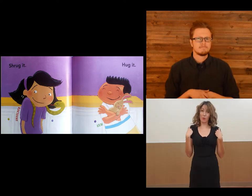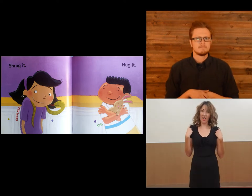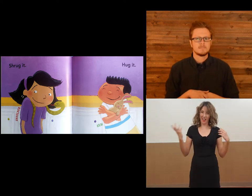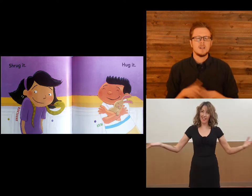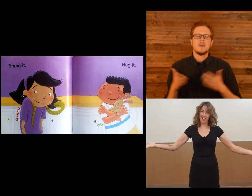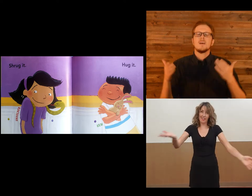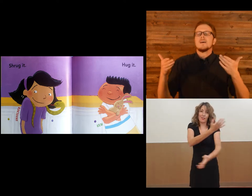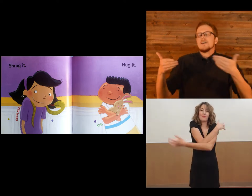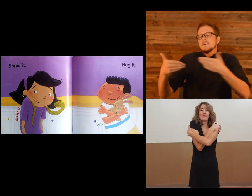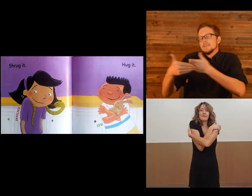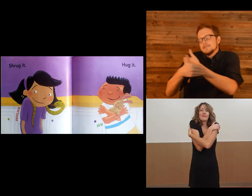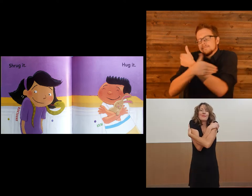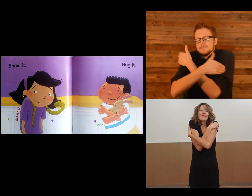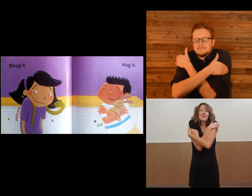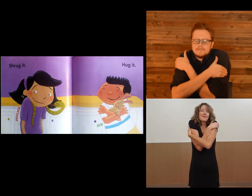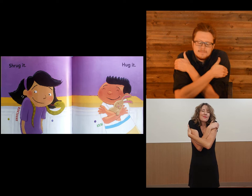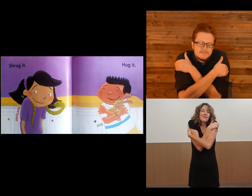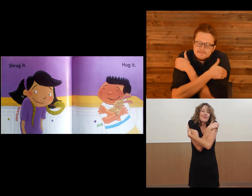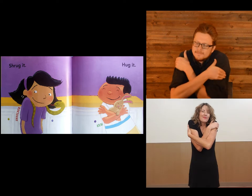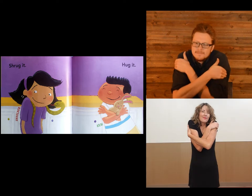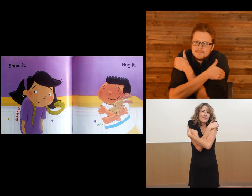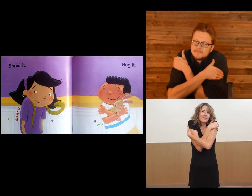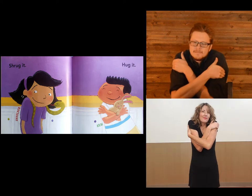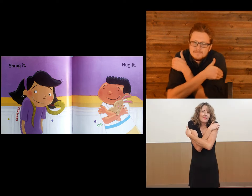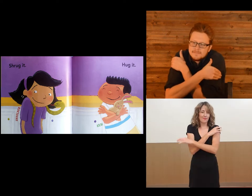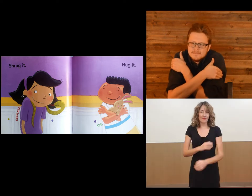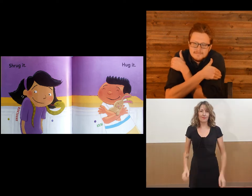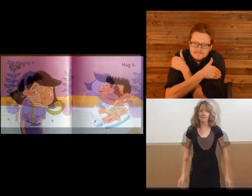Can you hug it?